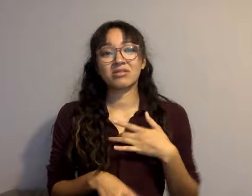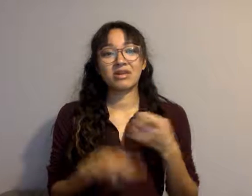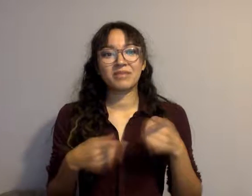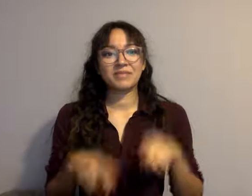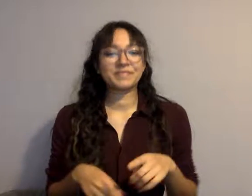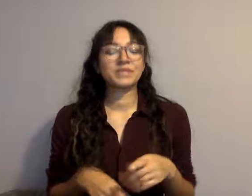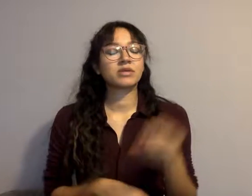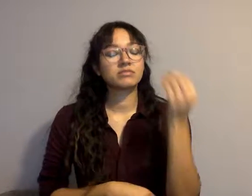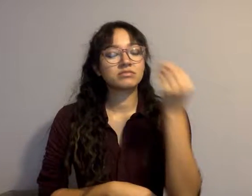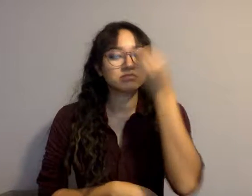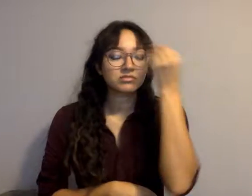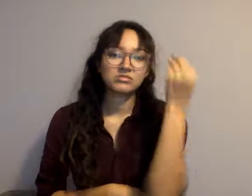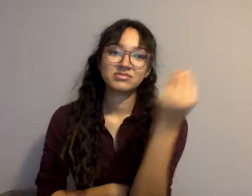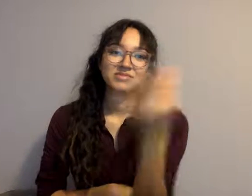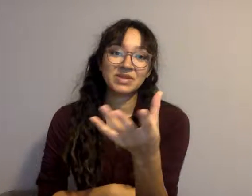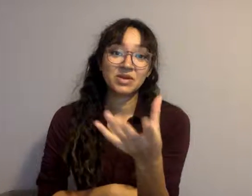inspirational.